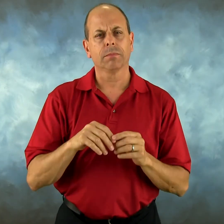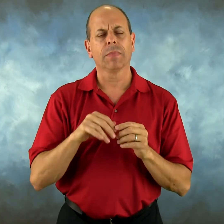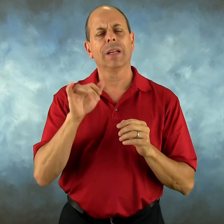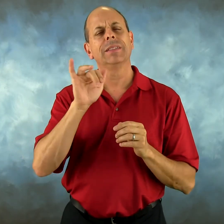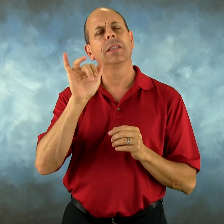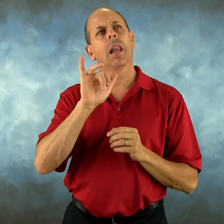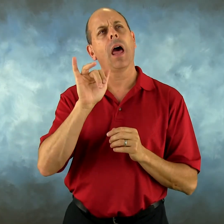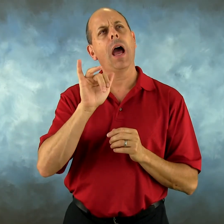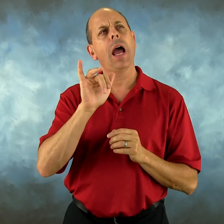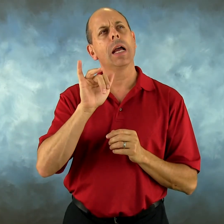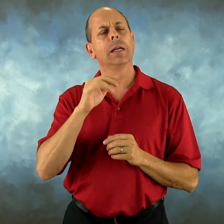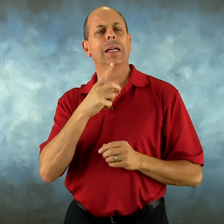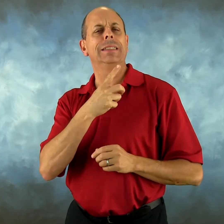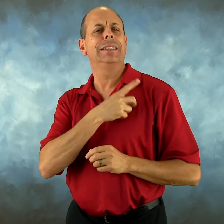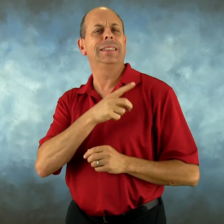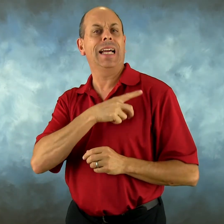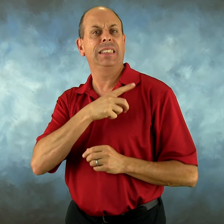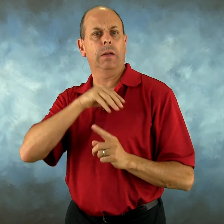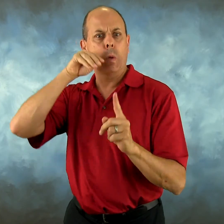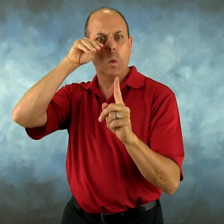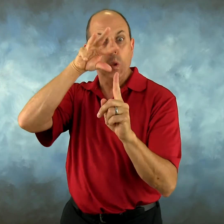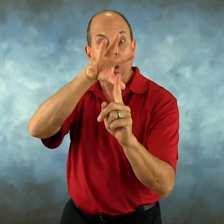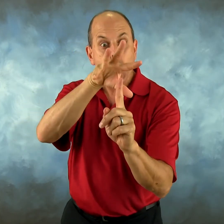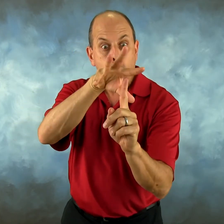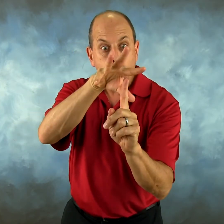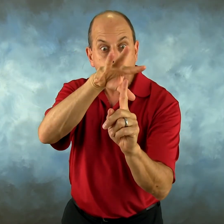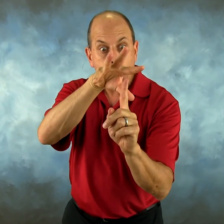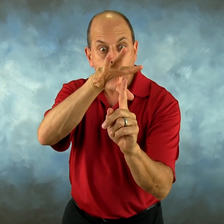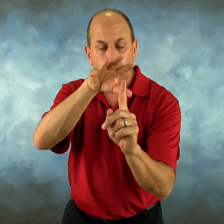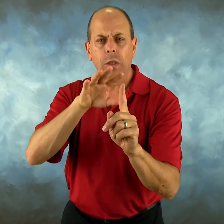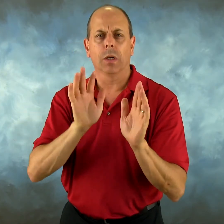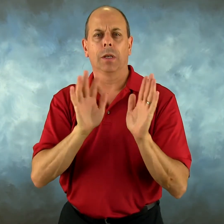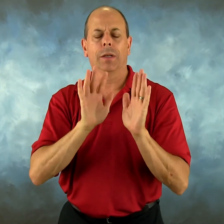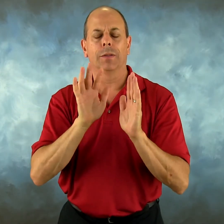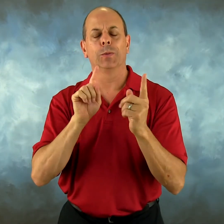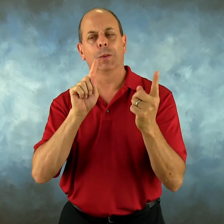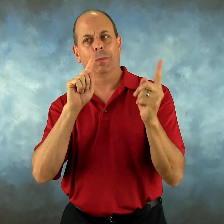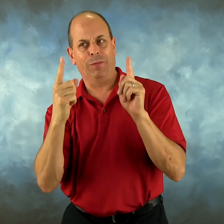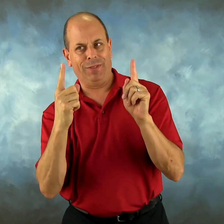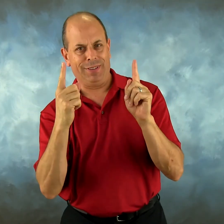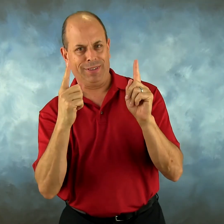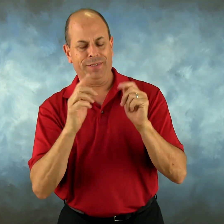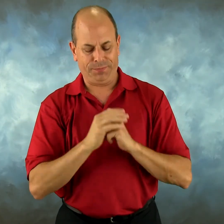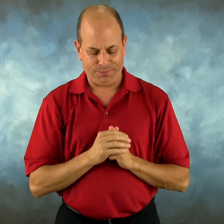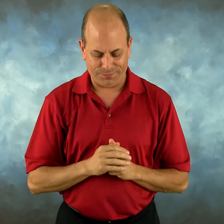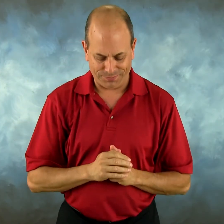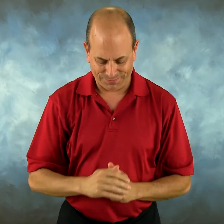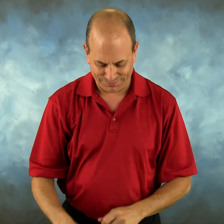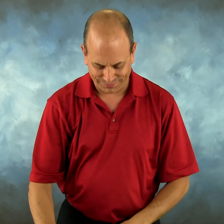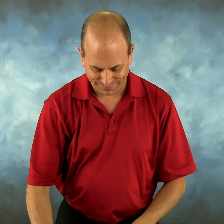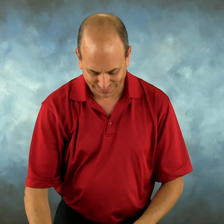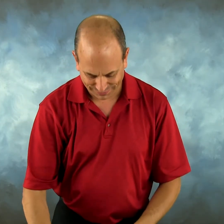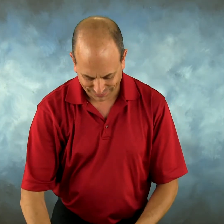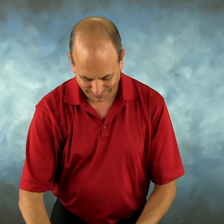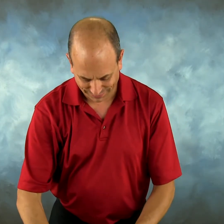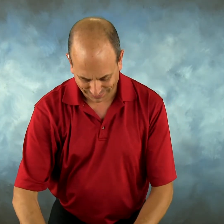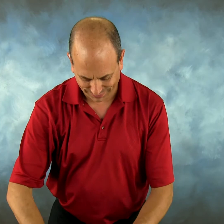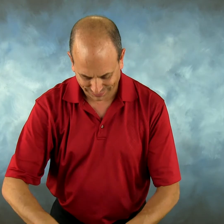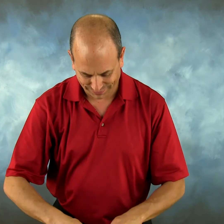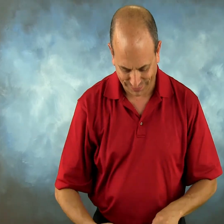you can see each other clearly. It's just like if you were a detective interrogating a suspect with a spotlight behind you,